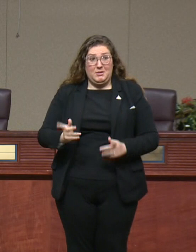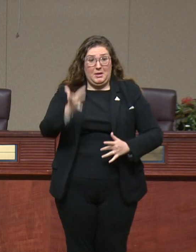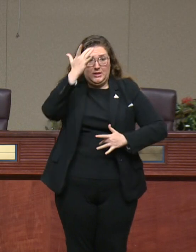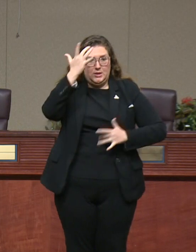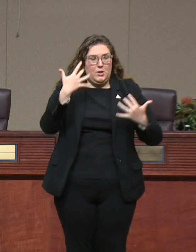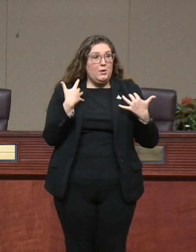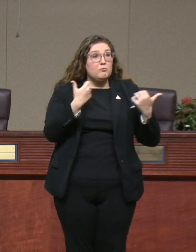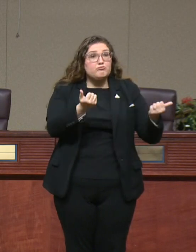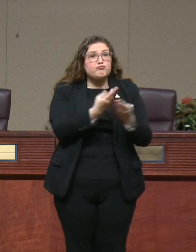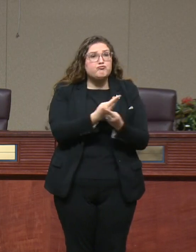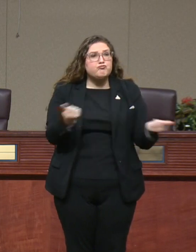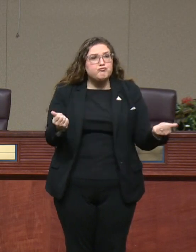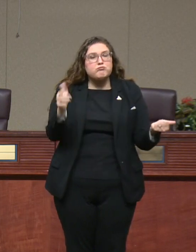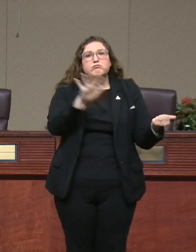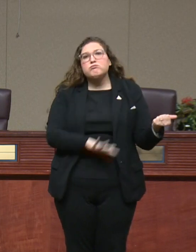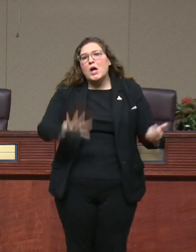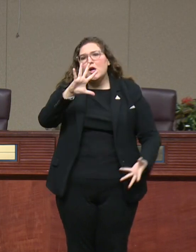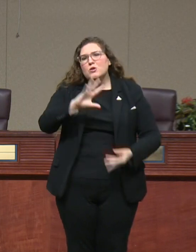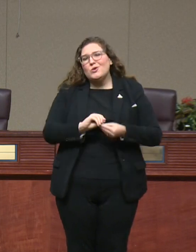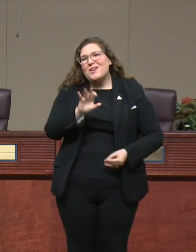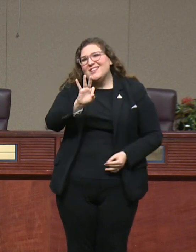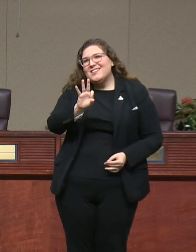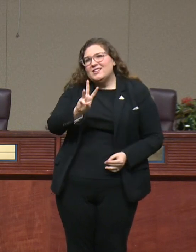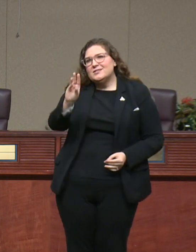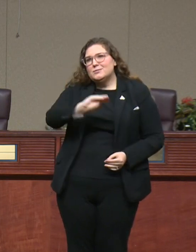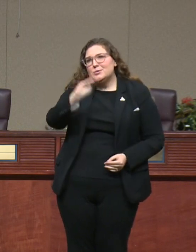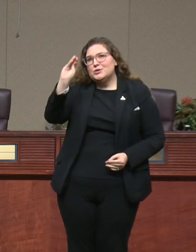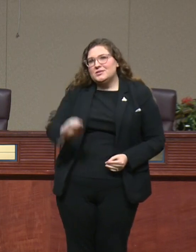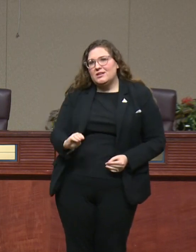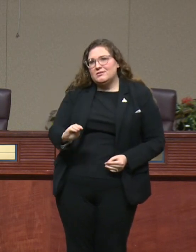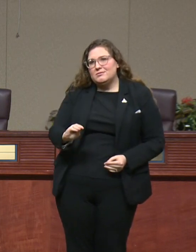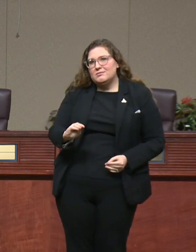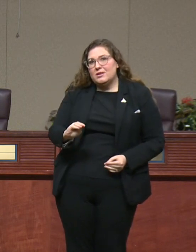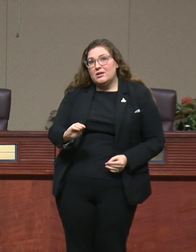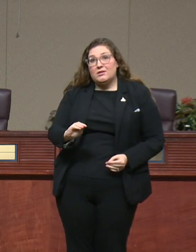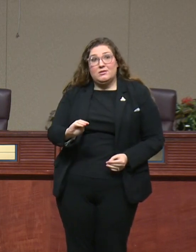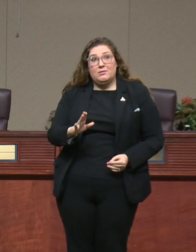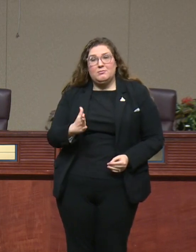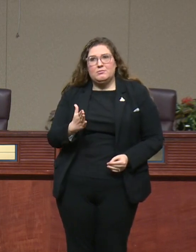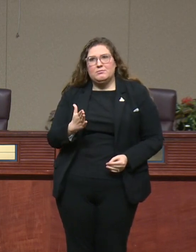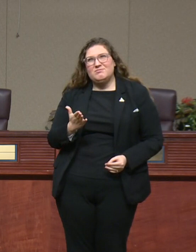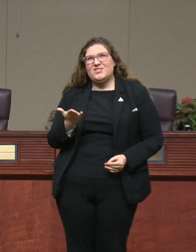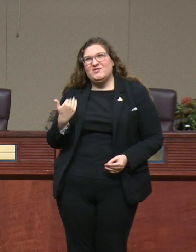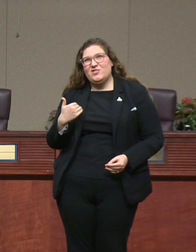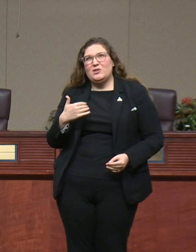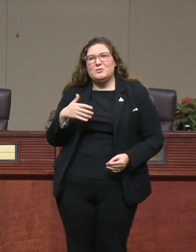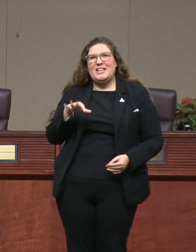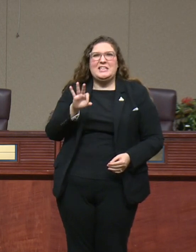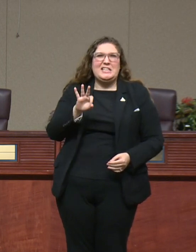is 96%. That is 93% on August 20,